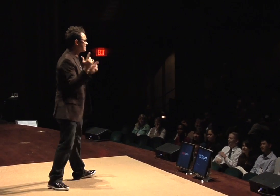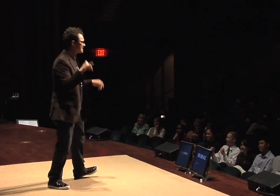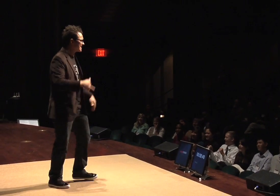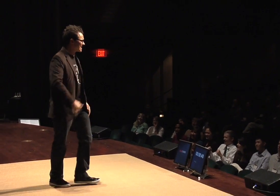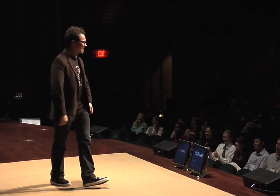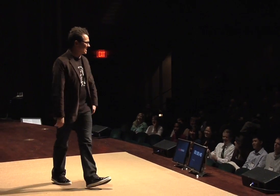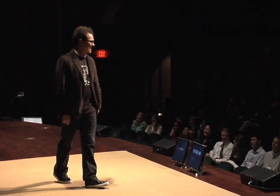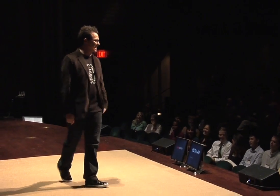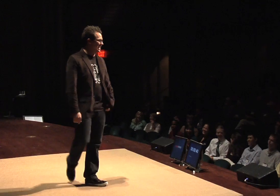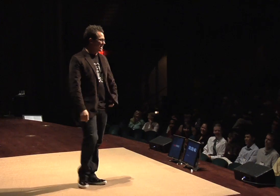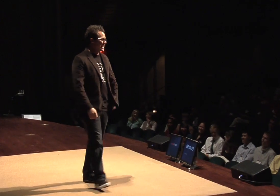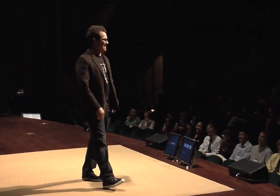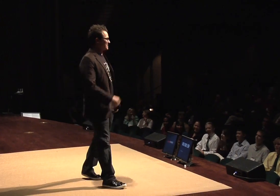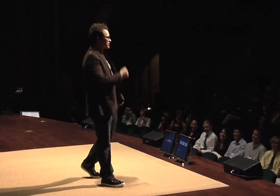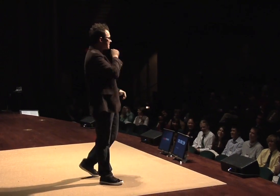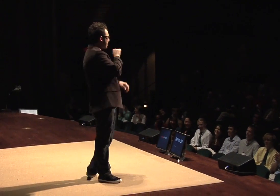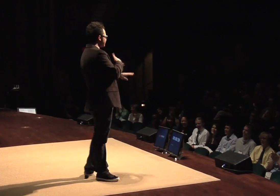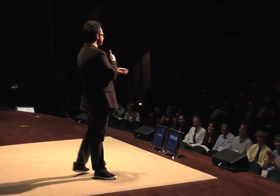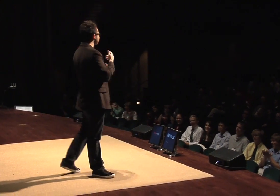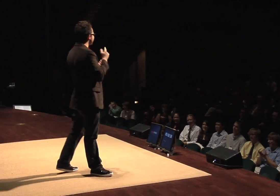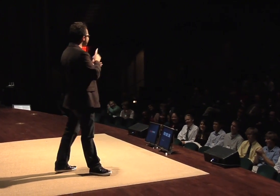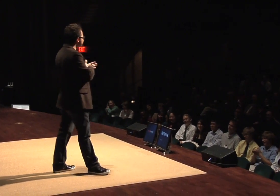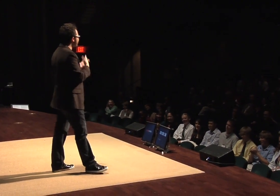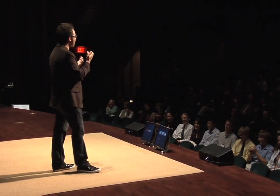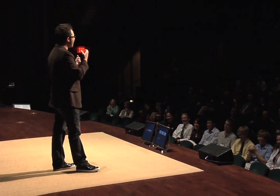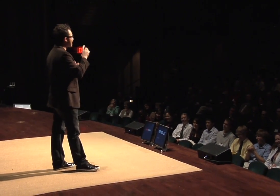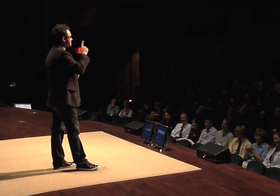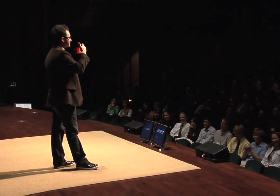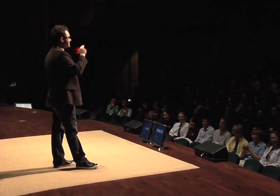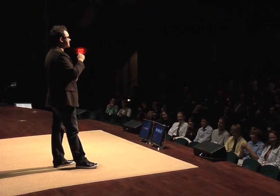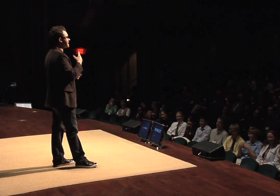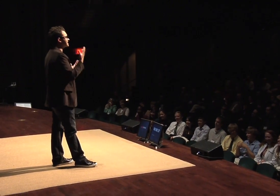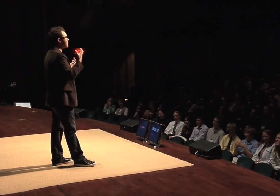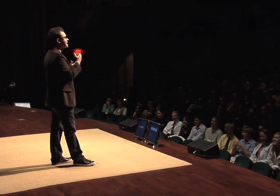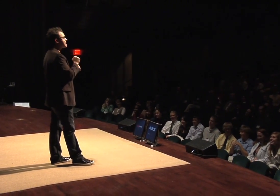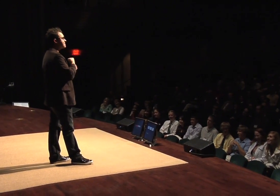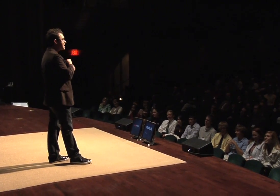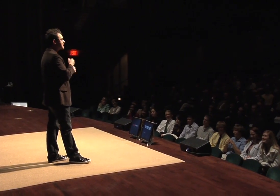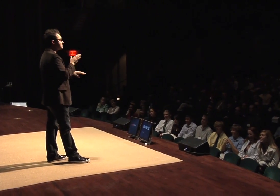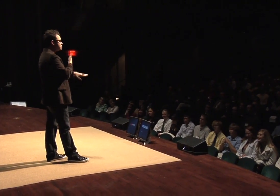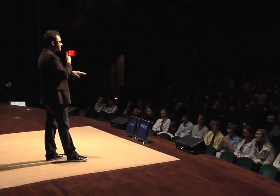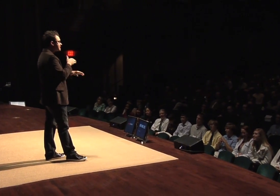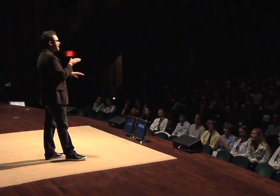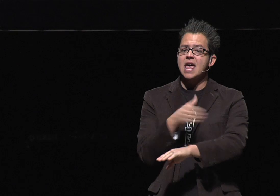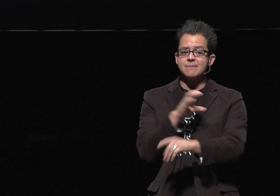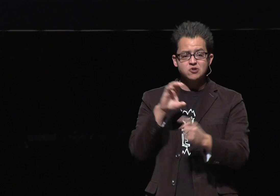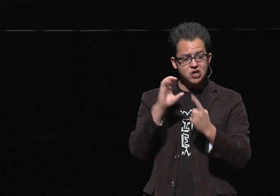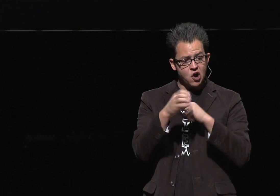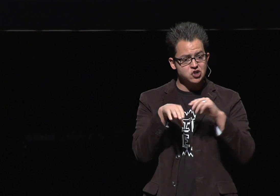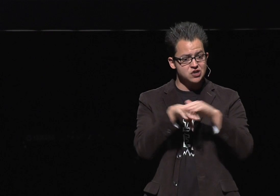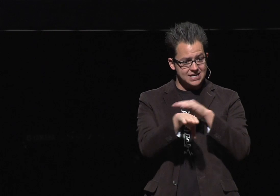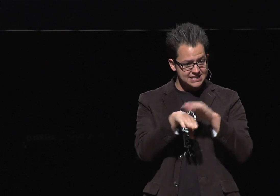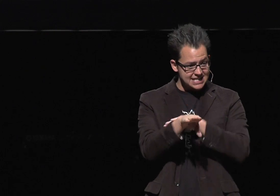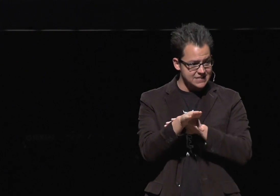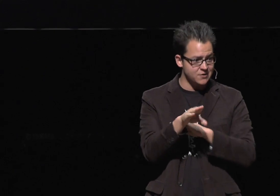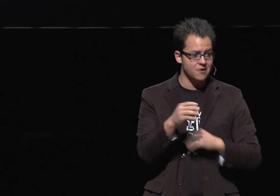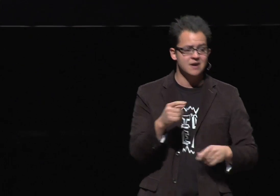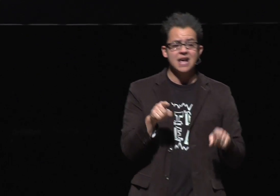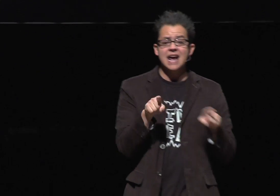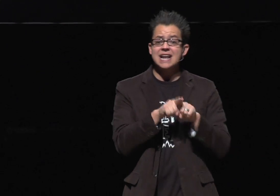something like that. I mean, she loves music, and that's what I wanted with DPIN, is I wanted to make music and music culture accessible. And as